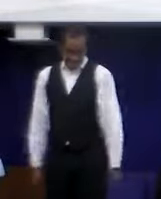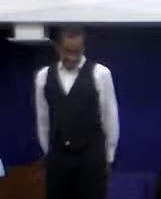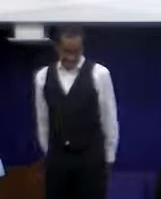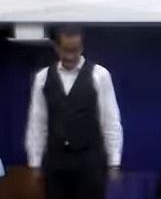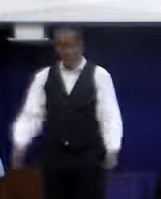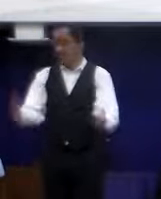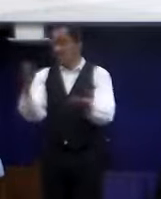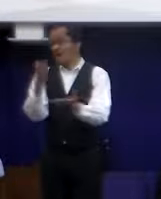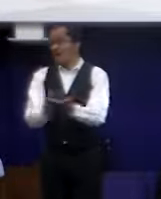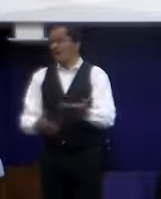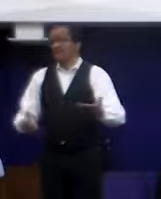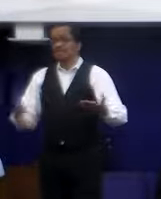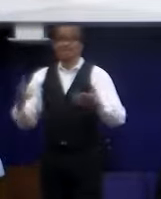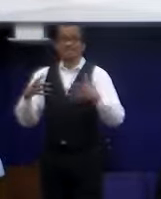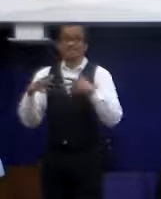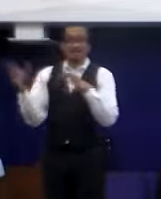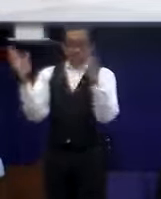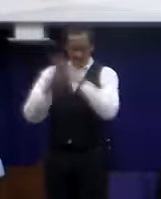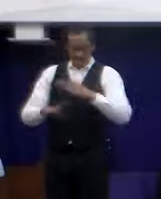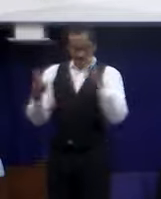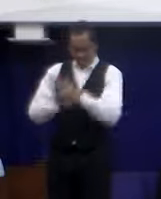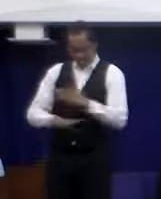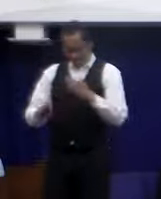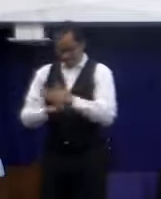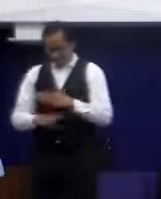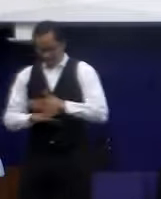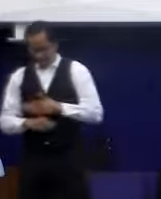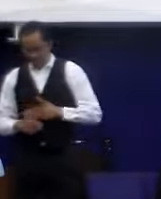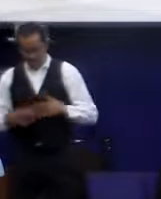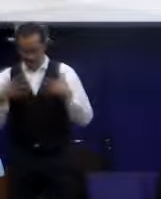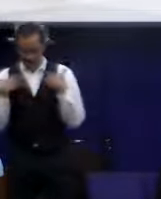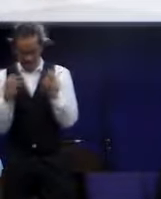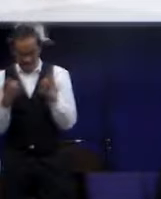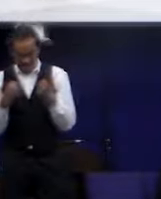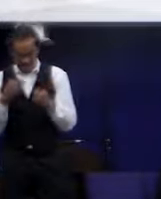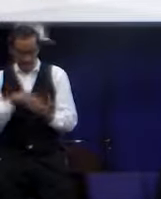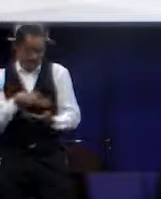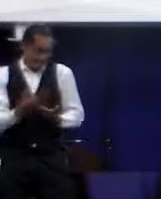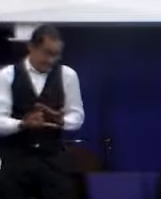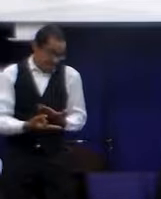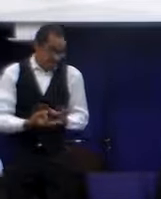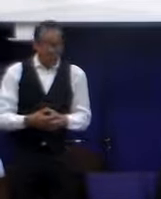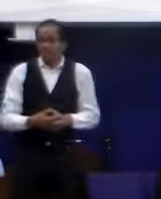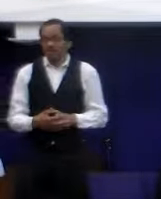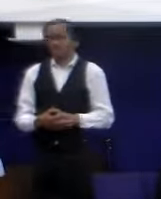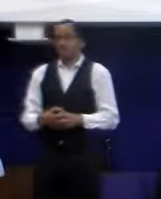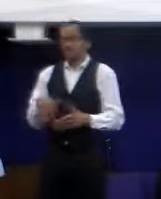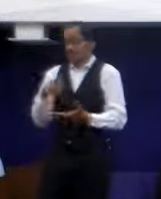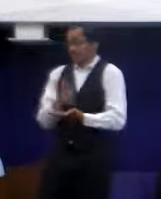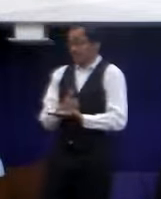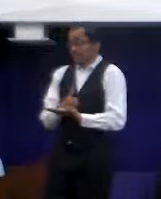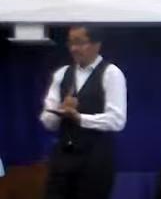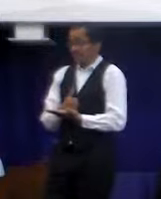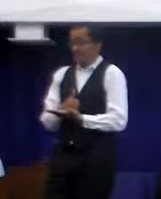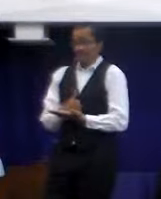Some storms affect our health. One bad report from the doctor can cause our life to end up in a storm. Yes. Amen.